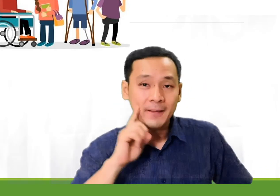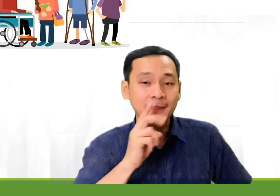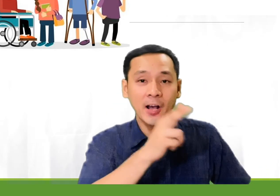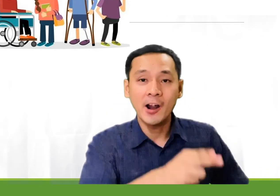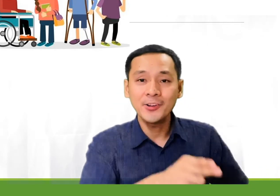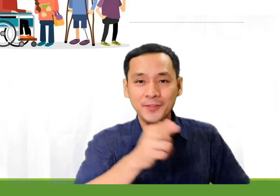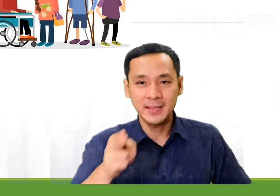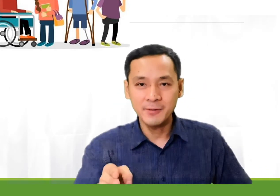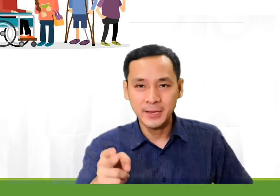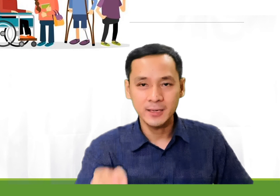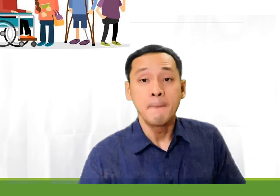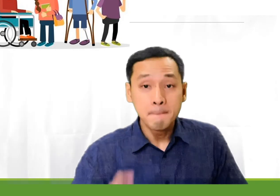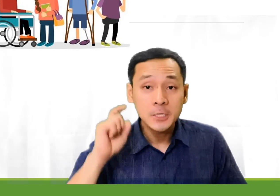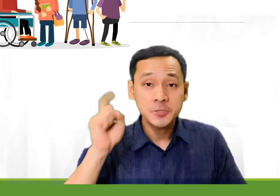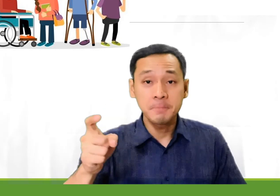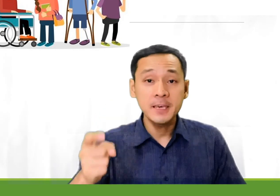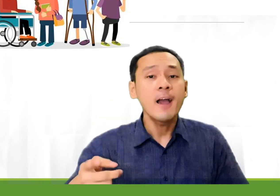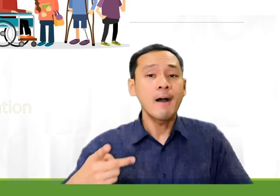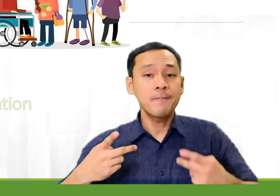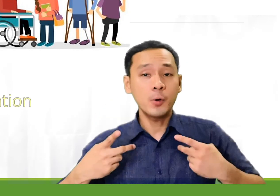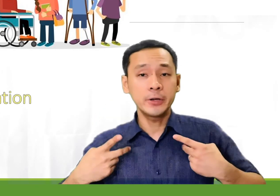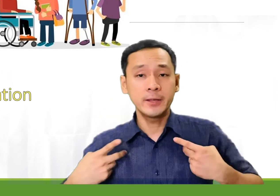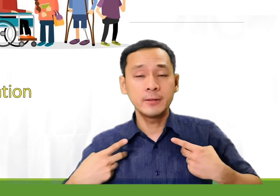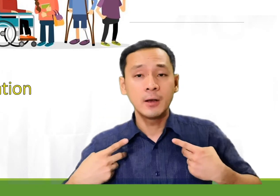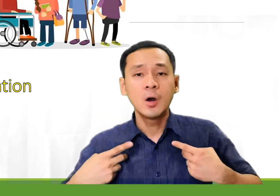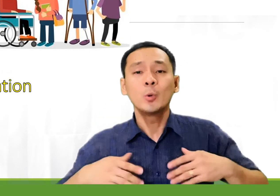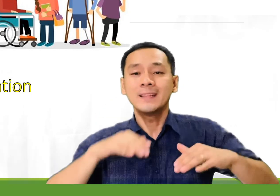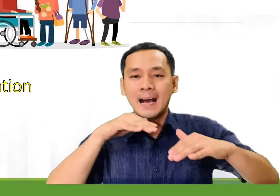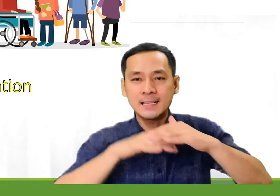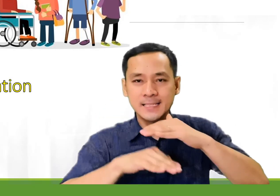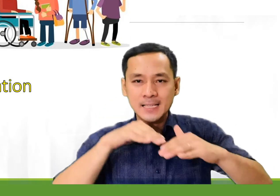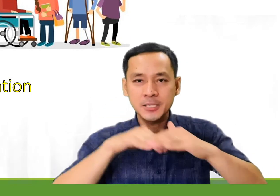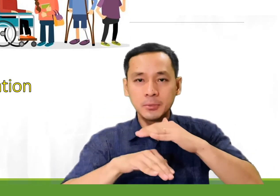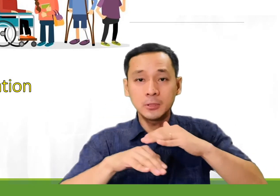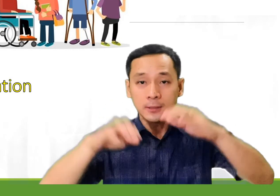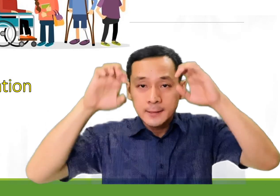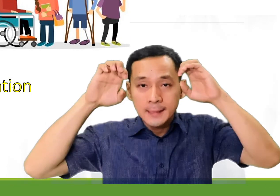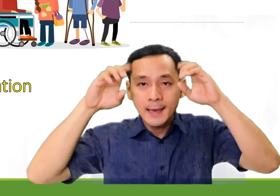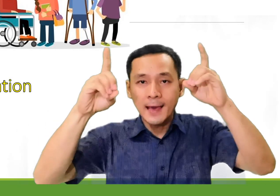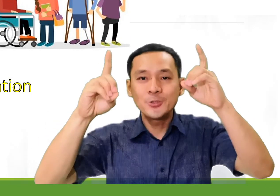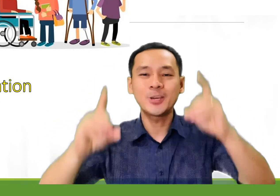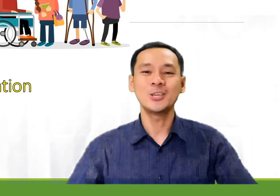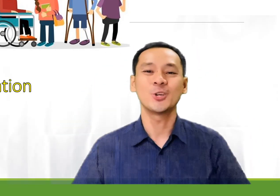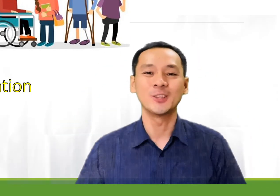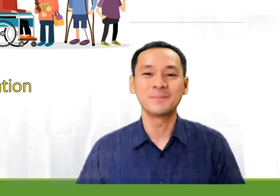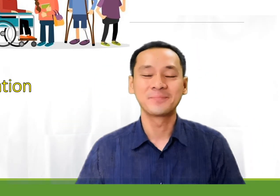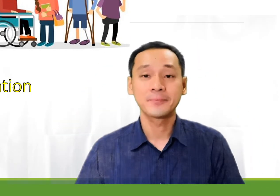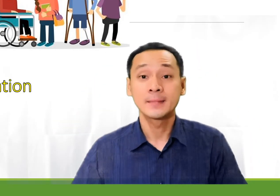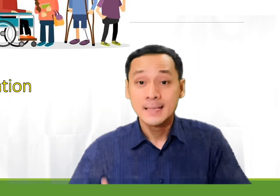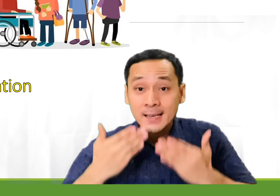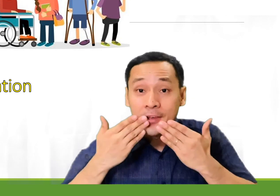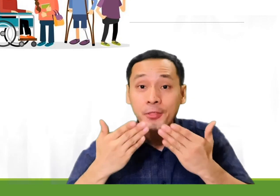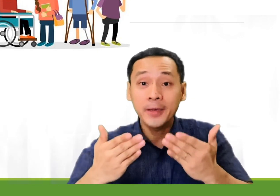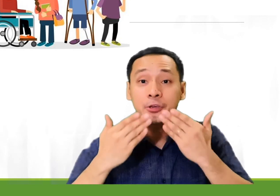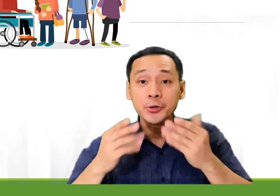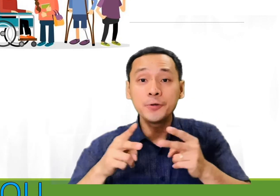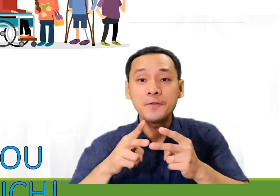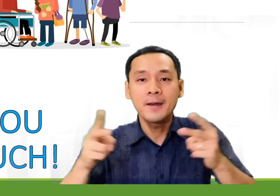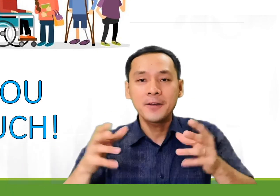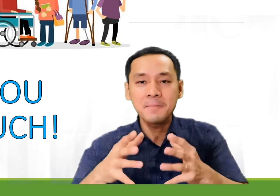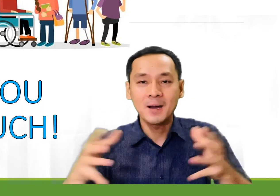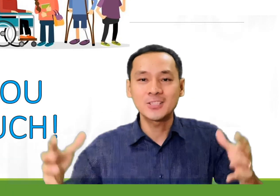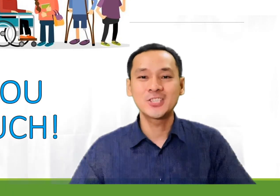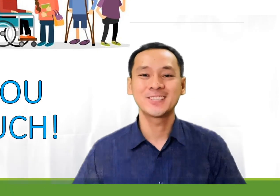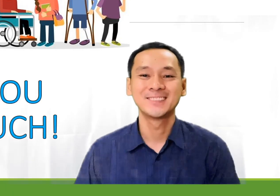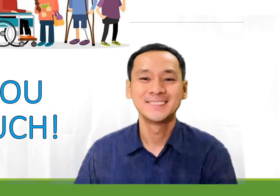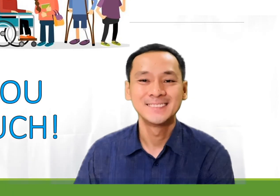deaf and hard of hearing must be afforded with accessible education. Thank you